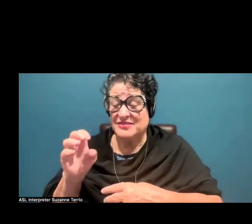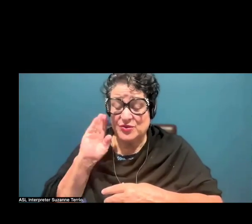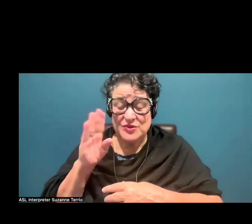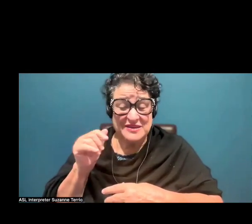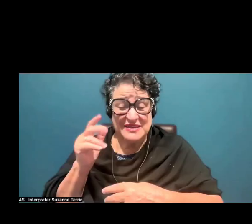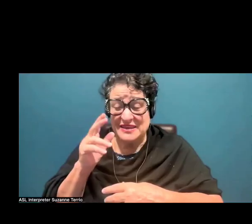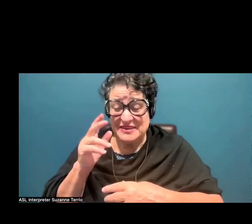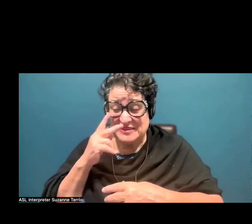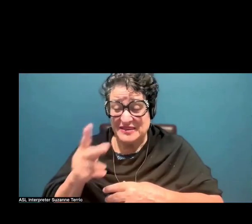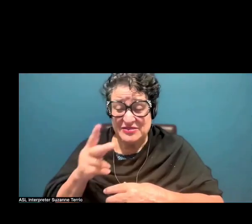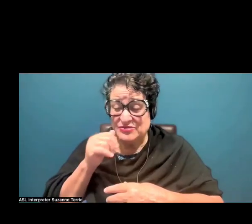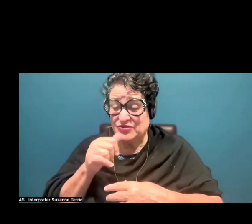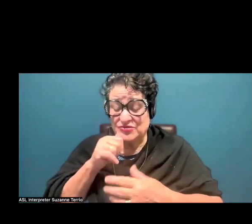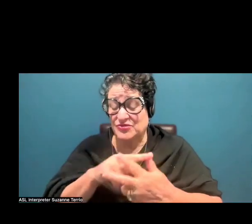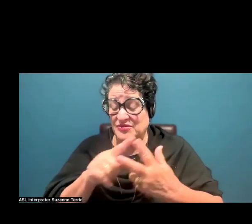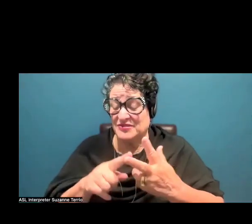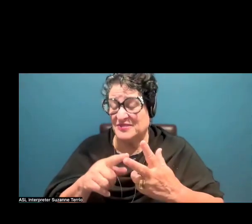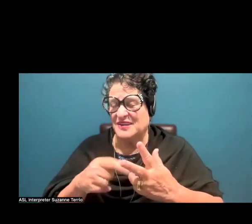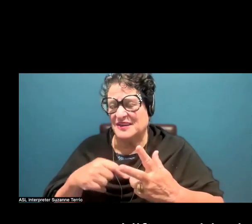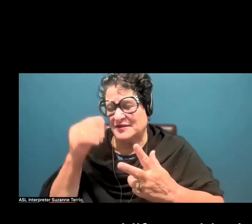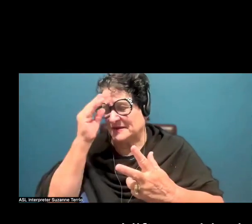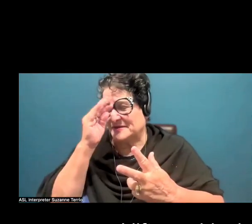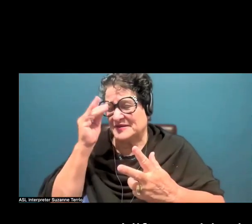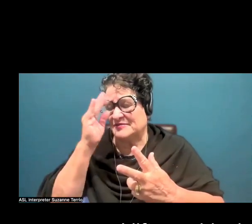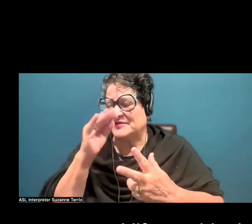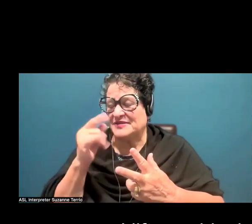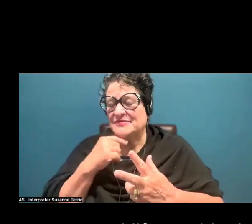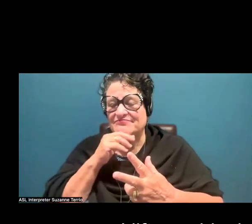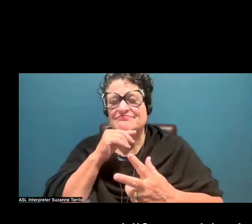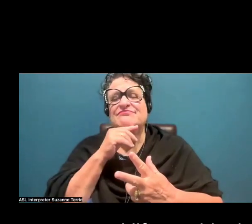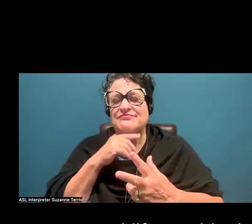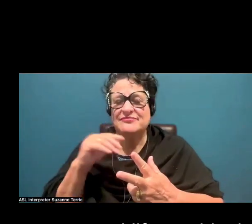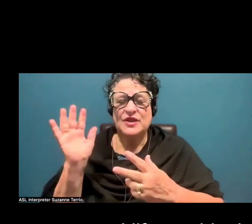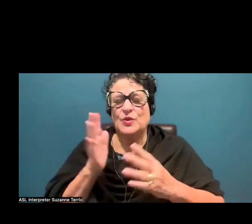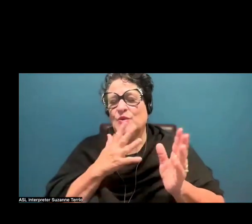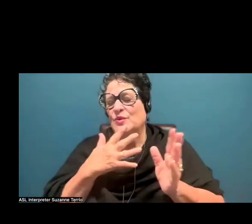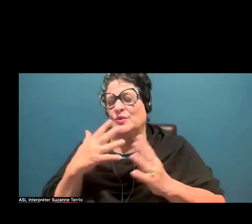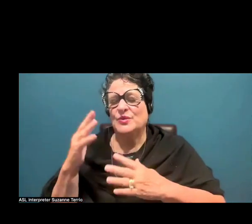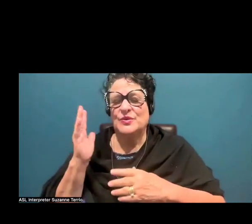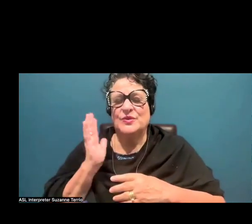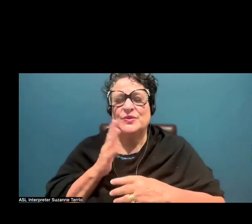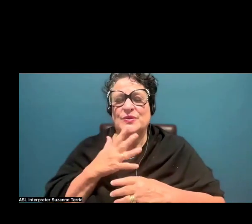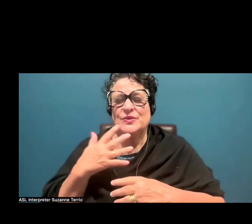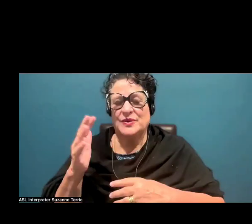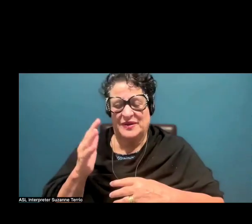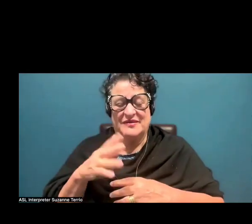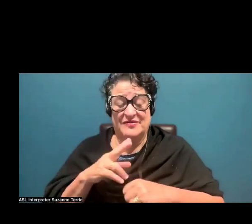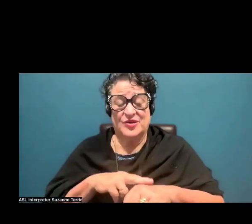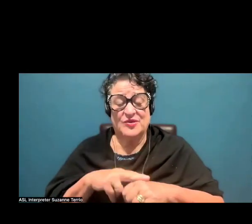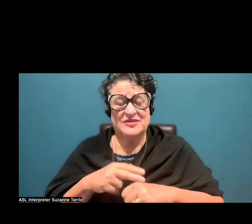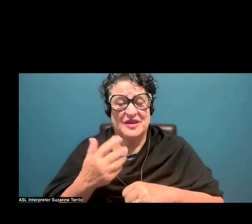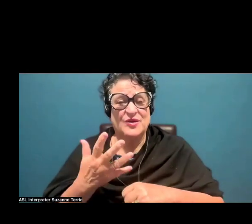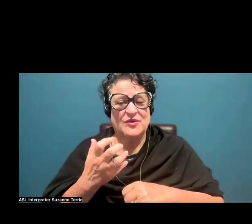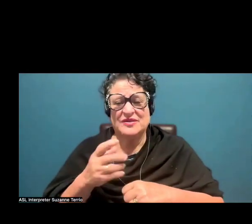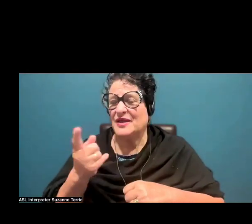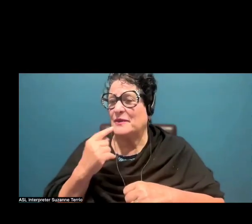you want? A voice like Luce's whispers in my head. I lift my chin, let the wind slice across my neck. Of course, I tell her. I miss